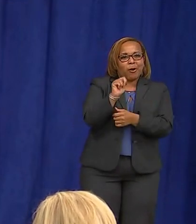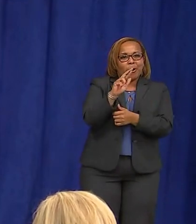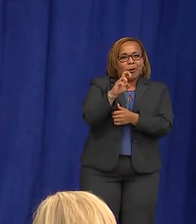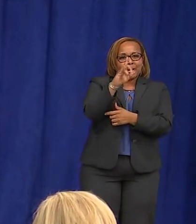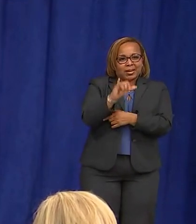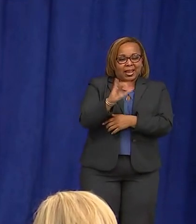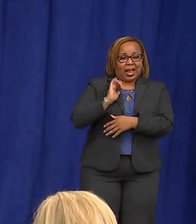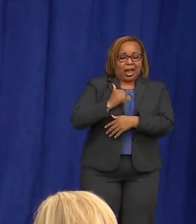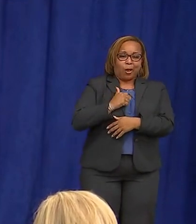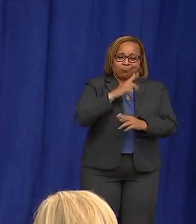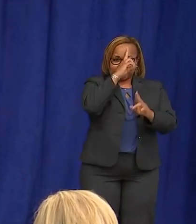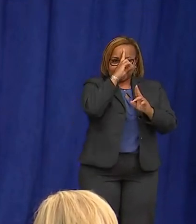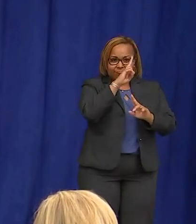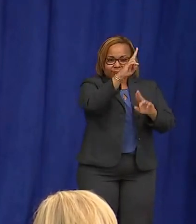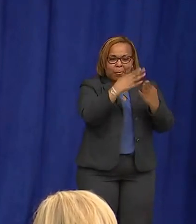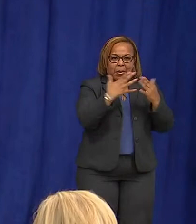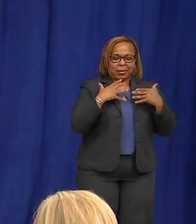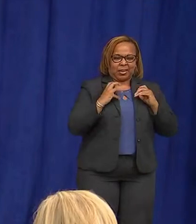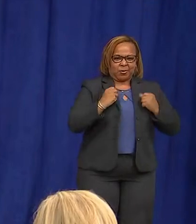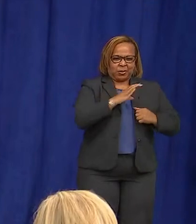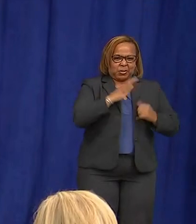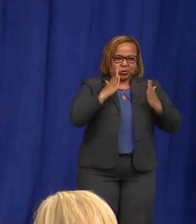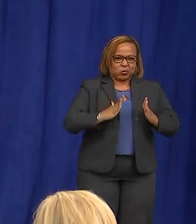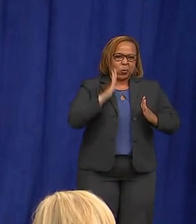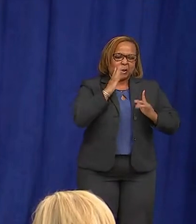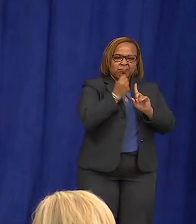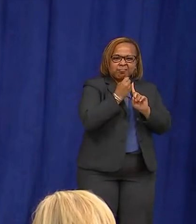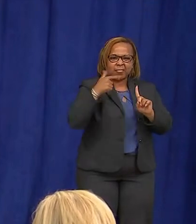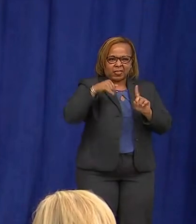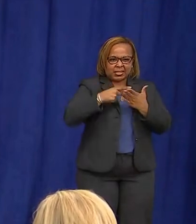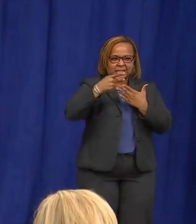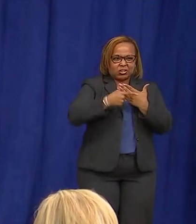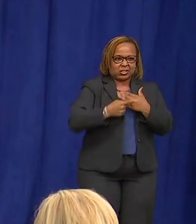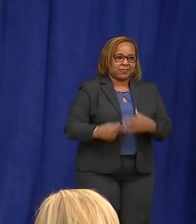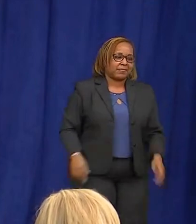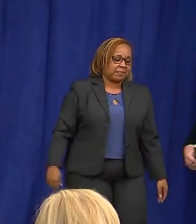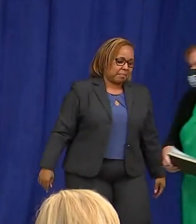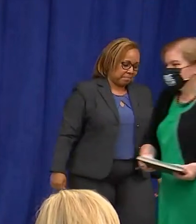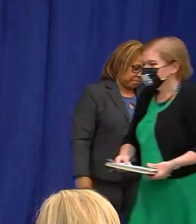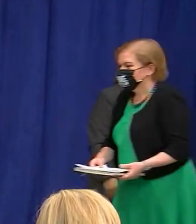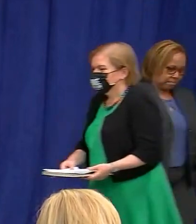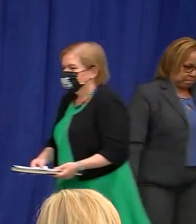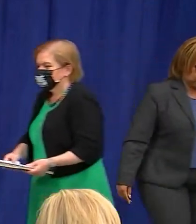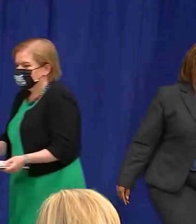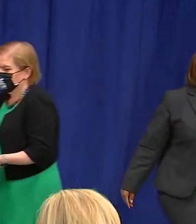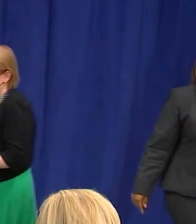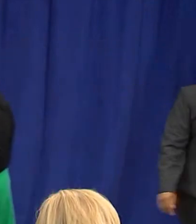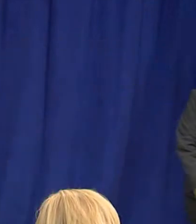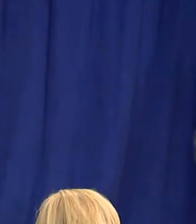Arwady, our esteemed Public Health Commissioner, to further discuss this initiative. Thank you.